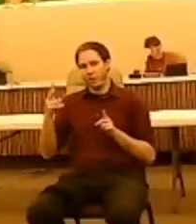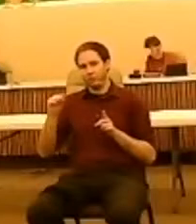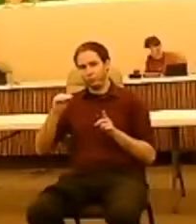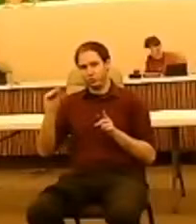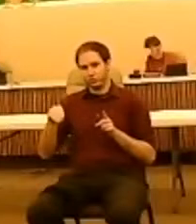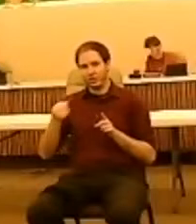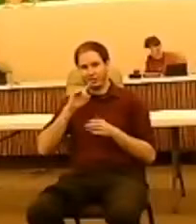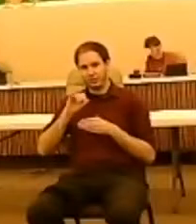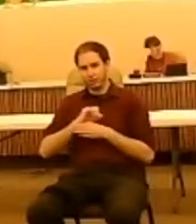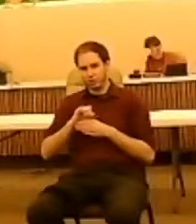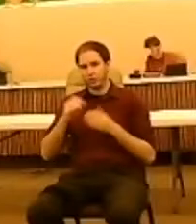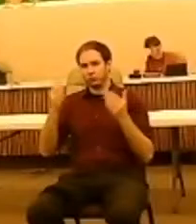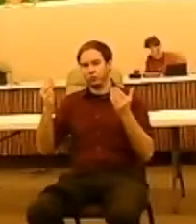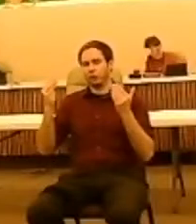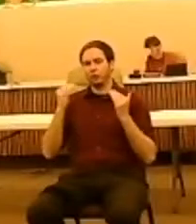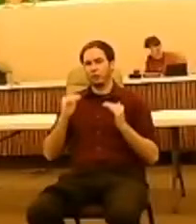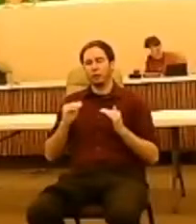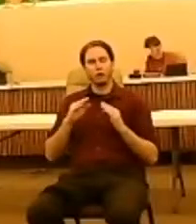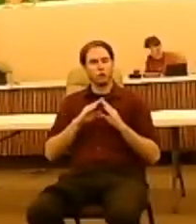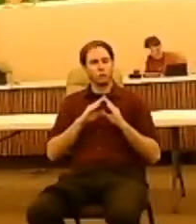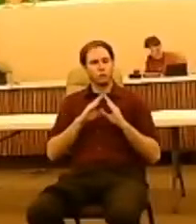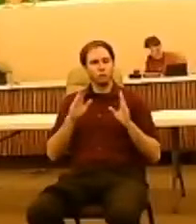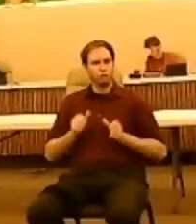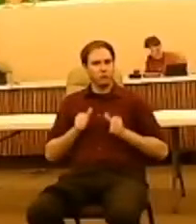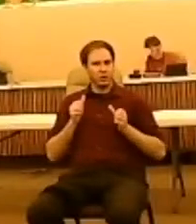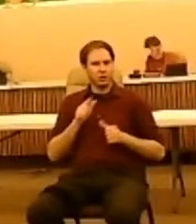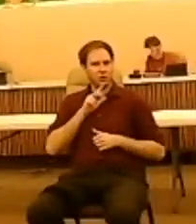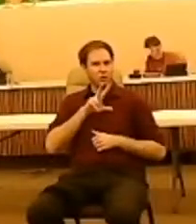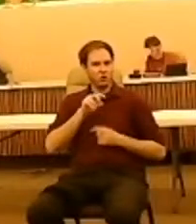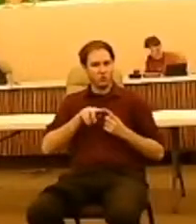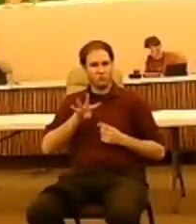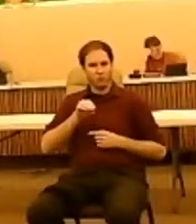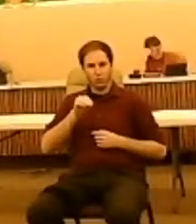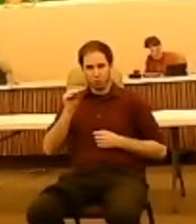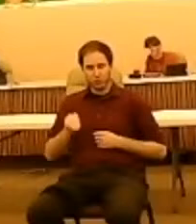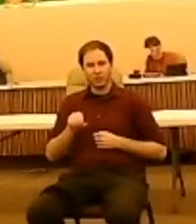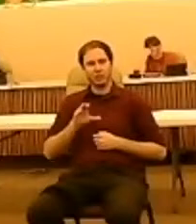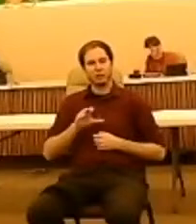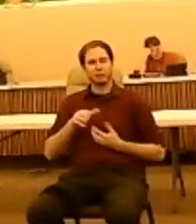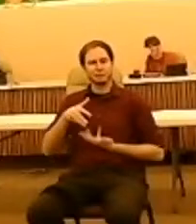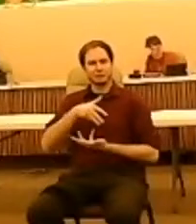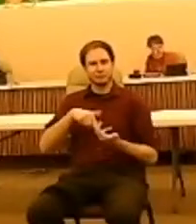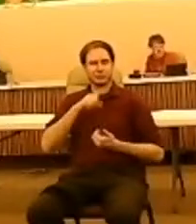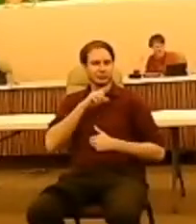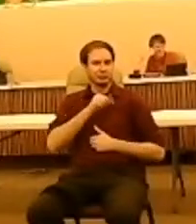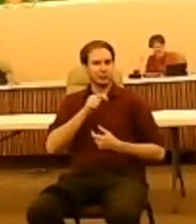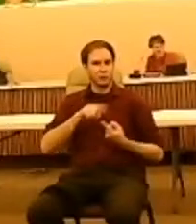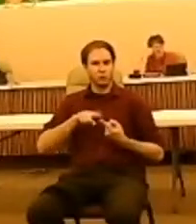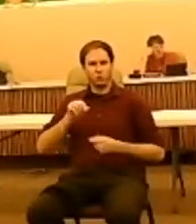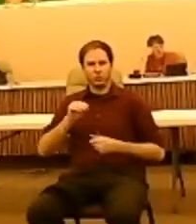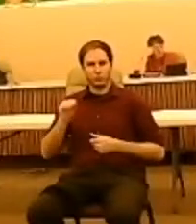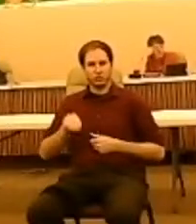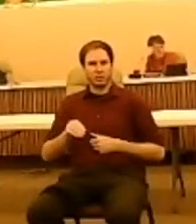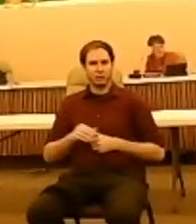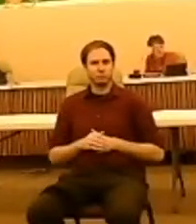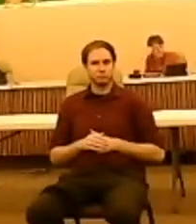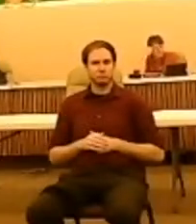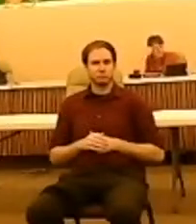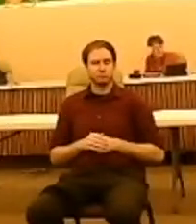57.5% industrial, residential between 30 and 40%, and civic between 10 and 20%.